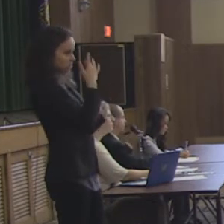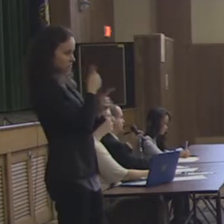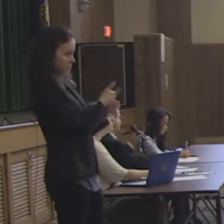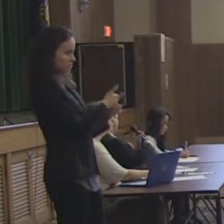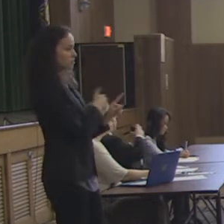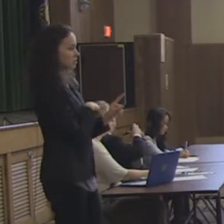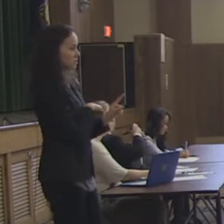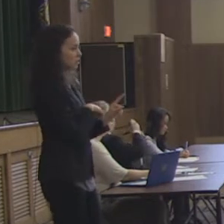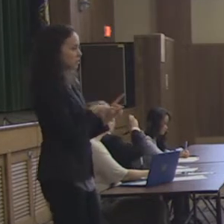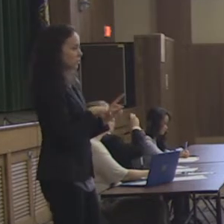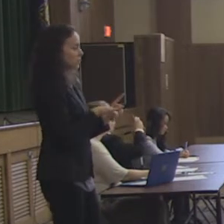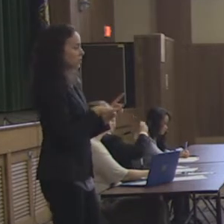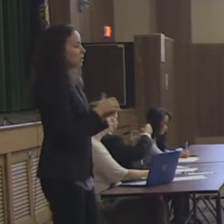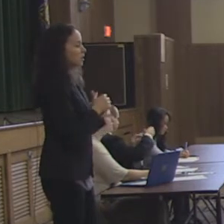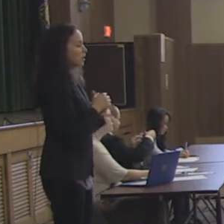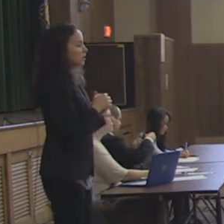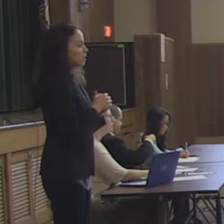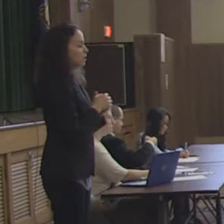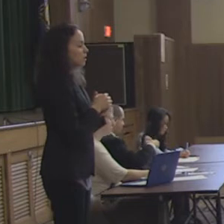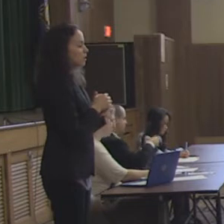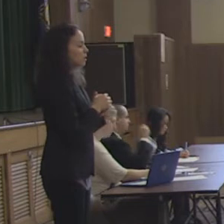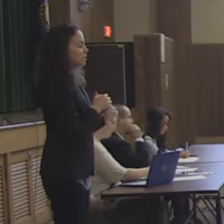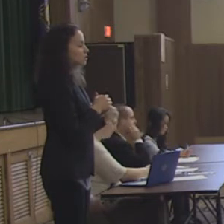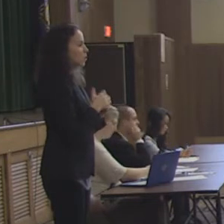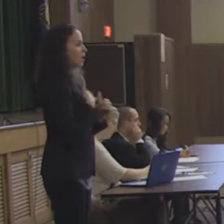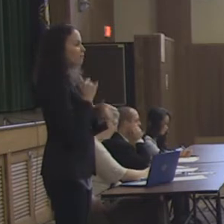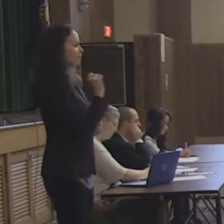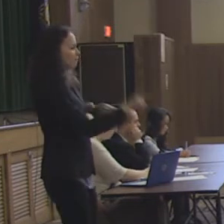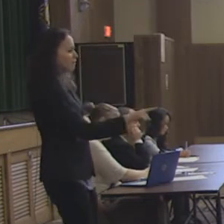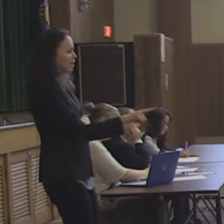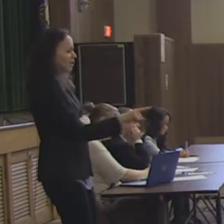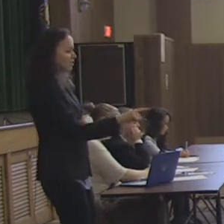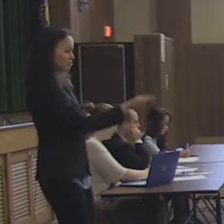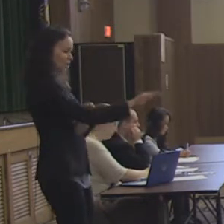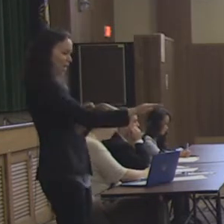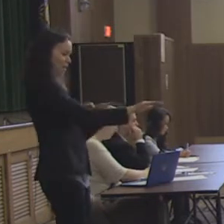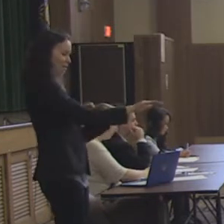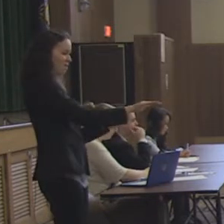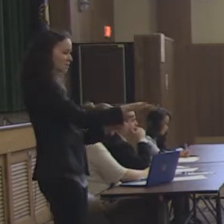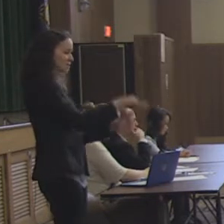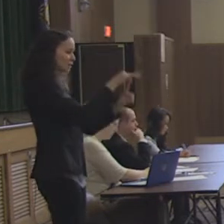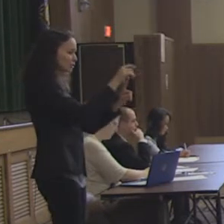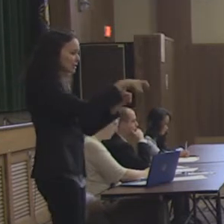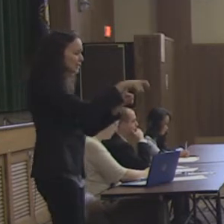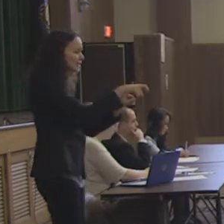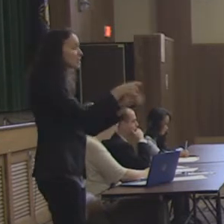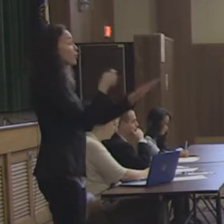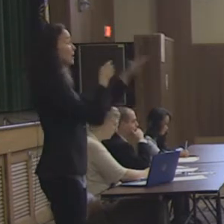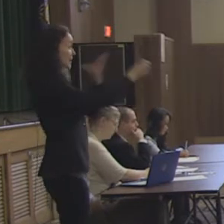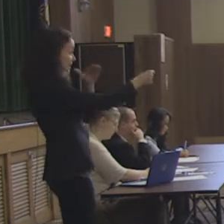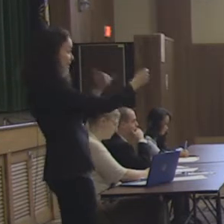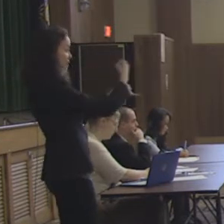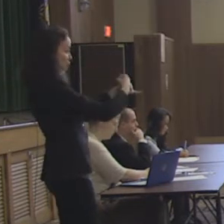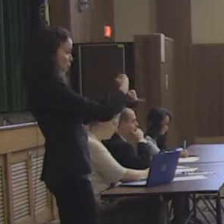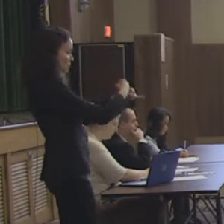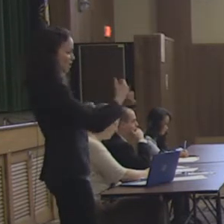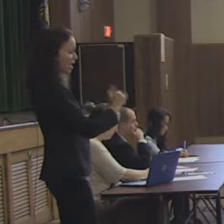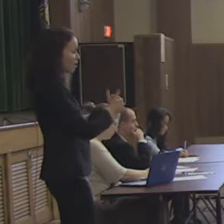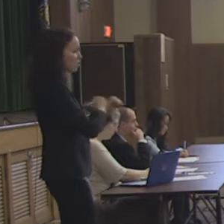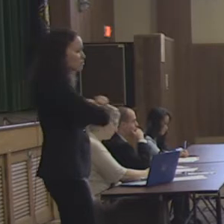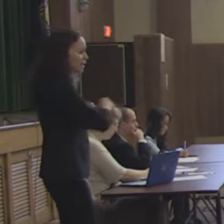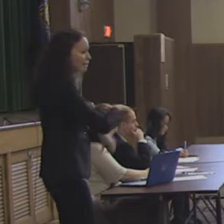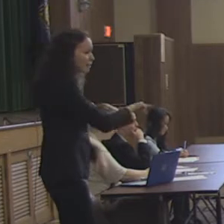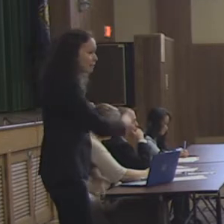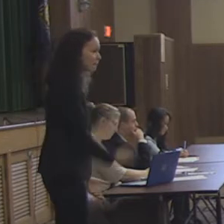is how do we protect children who have special needs, who are in institutions? A lot of